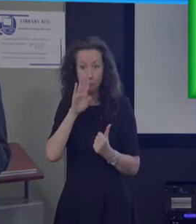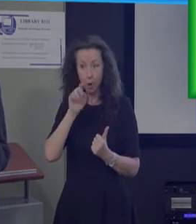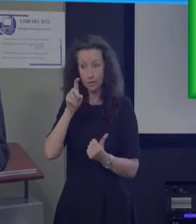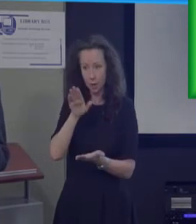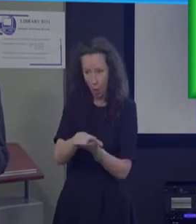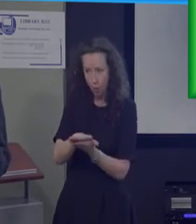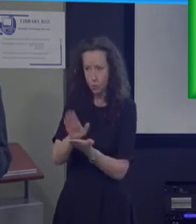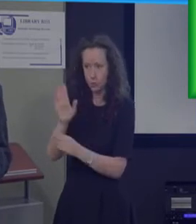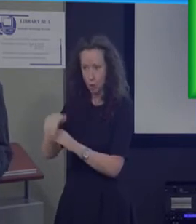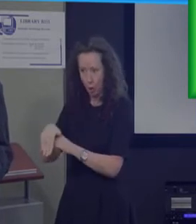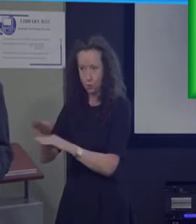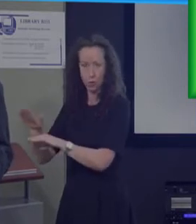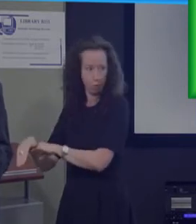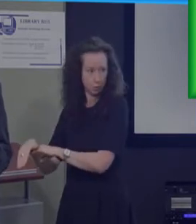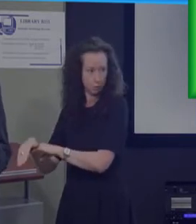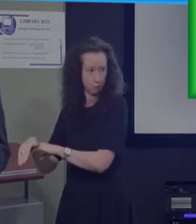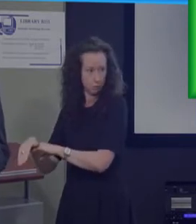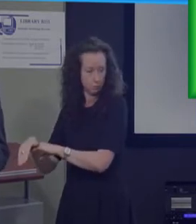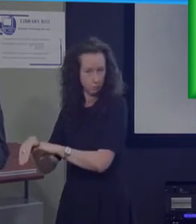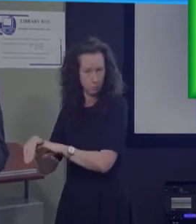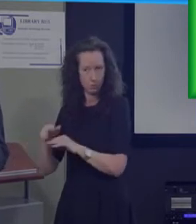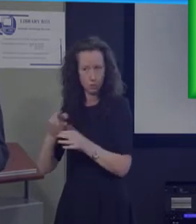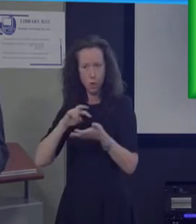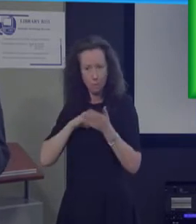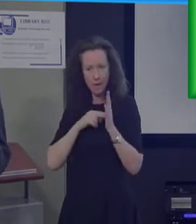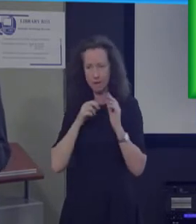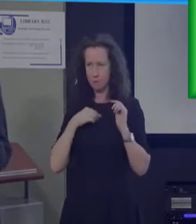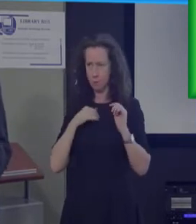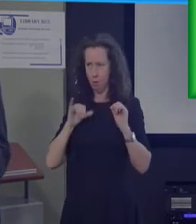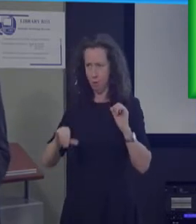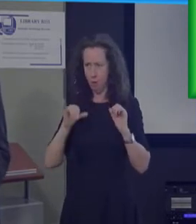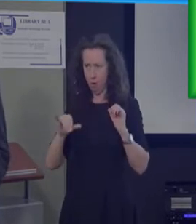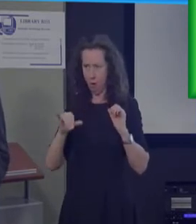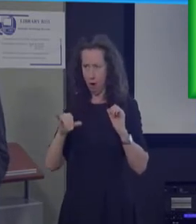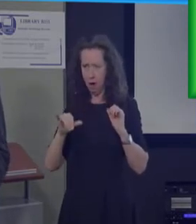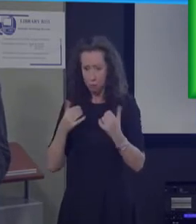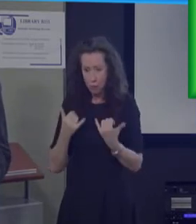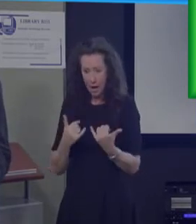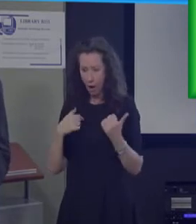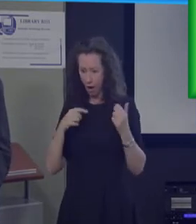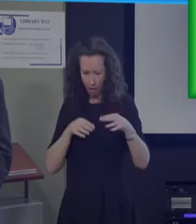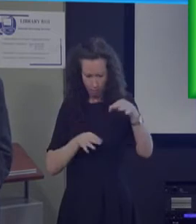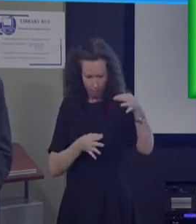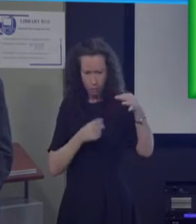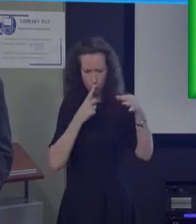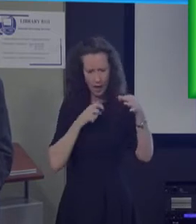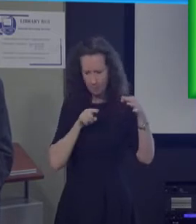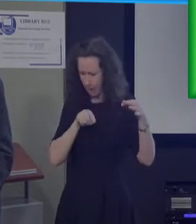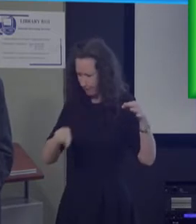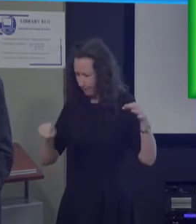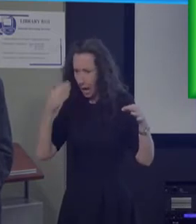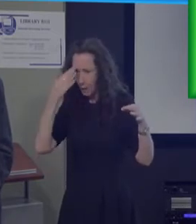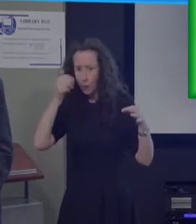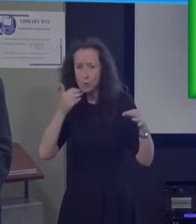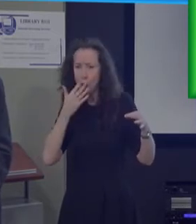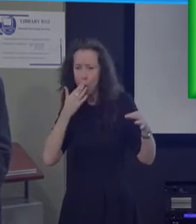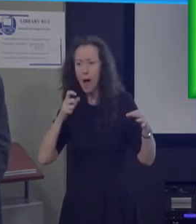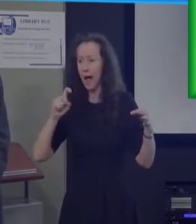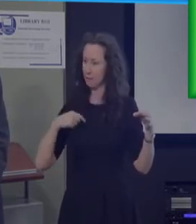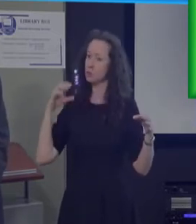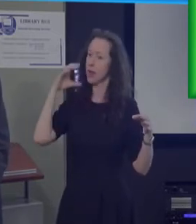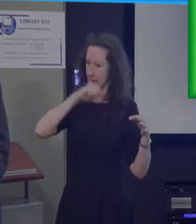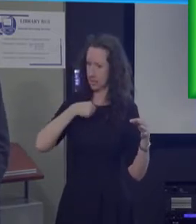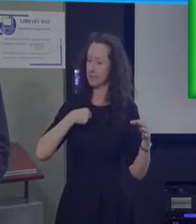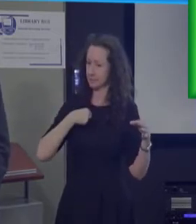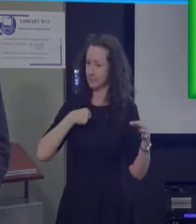and if you were onto this task, if you understood it, you'd say, I'd have to guess, because all the boxes are closed. Now I